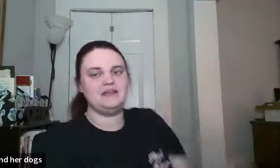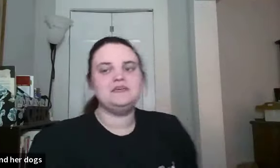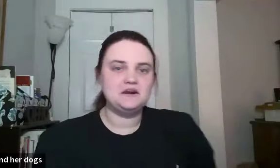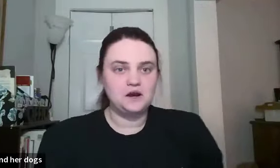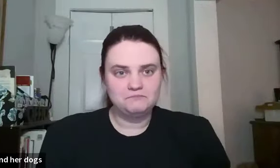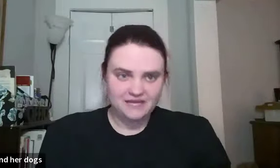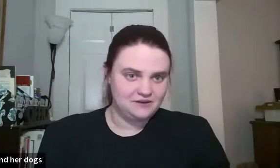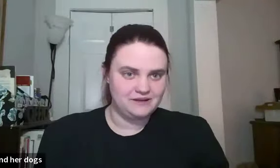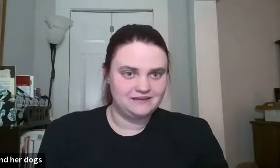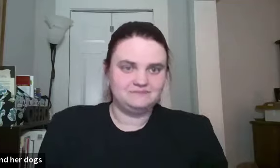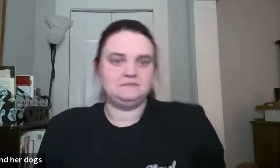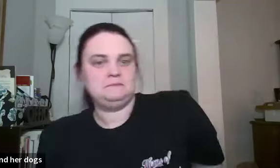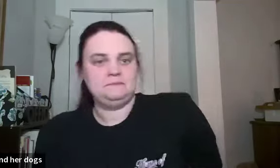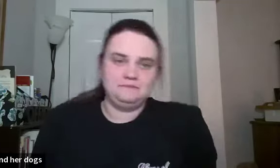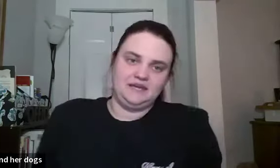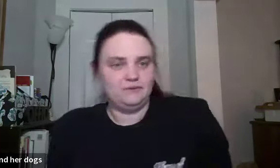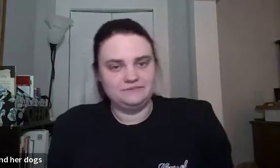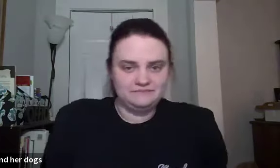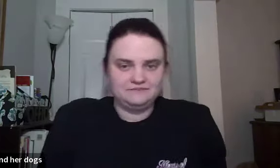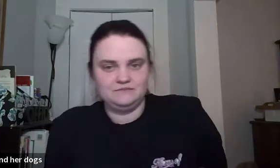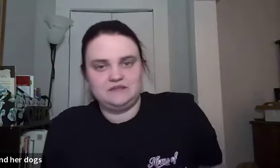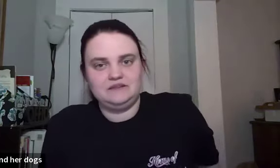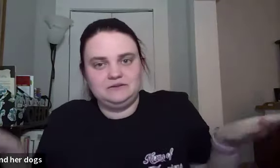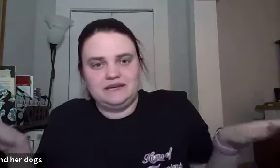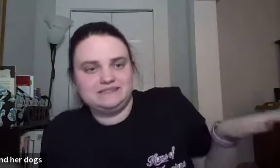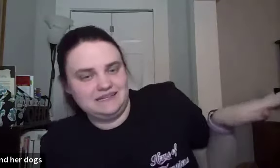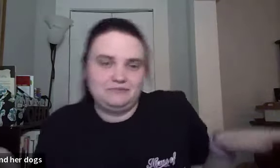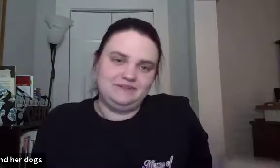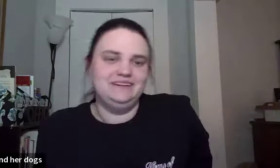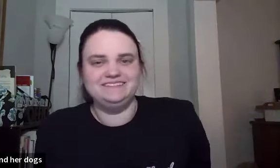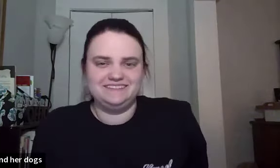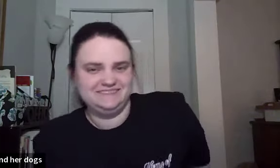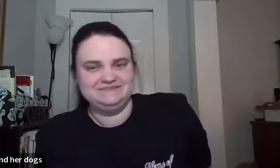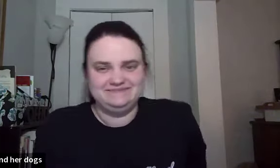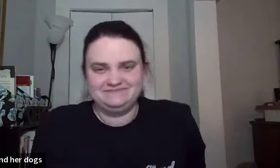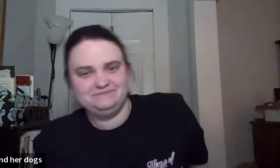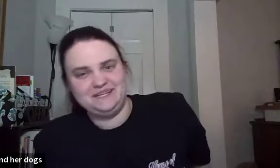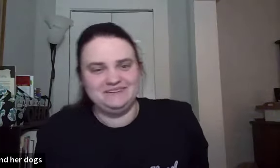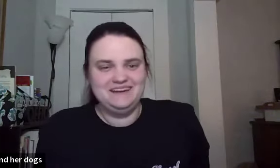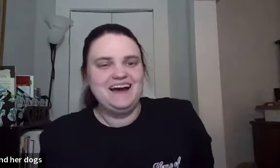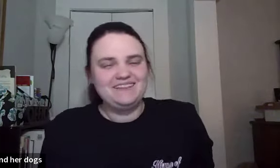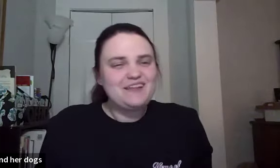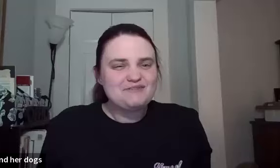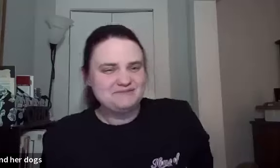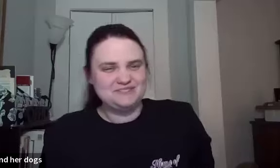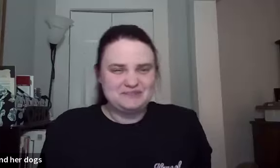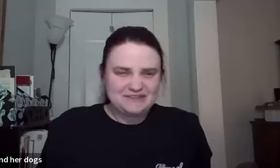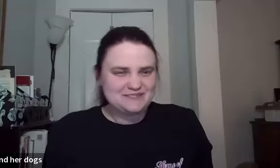And then our penguin, penguin with a little hand sticking out. Penguin. I love whenever doing this